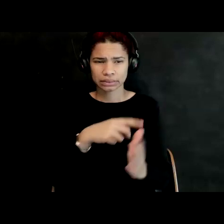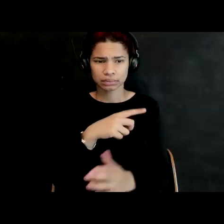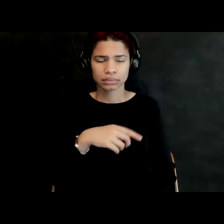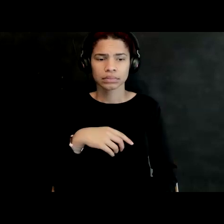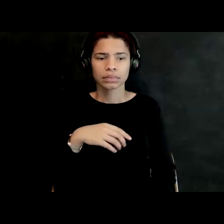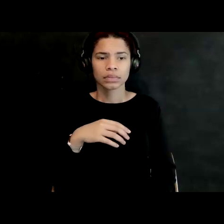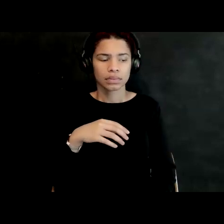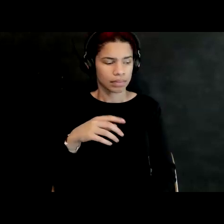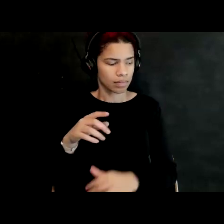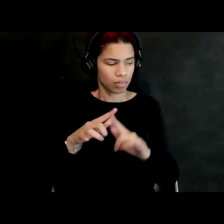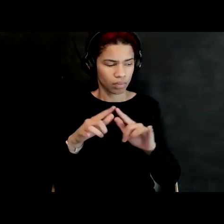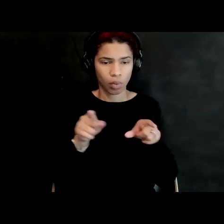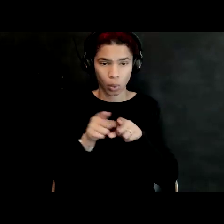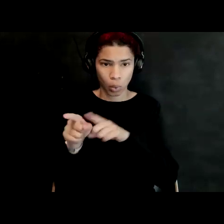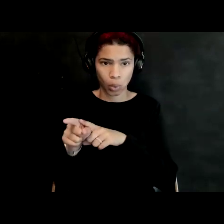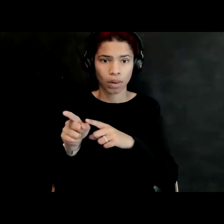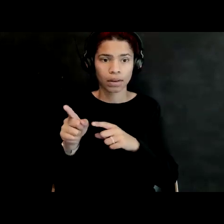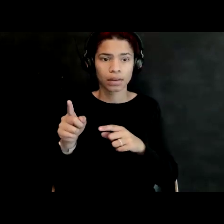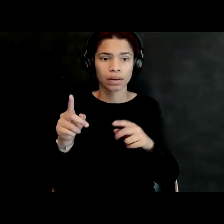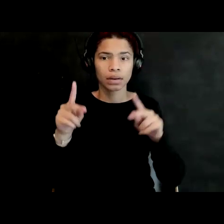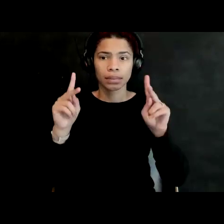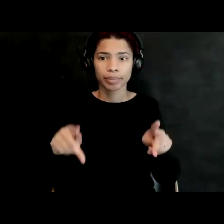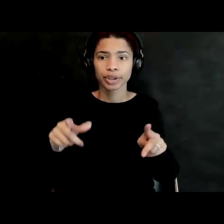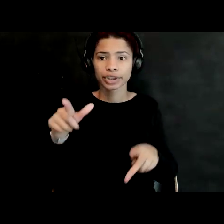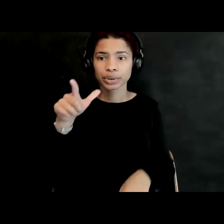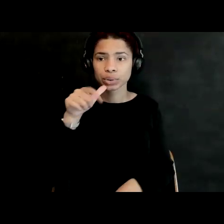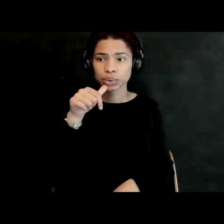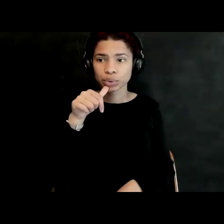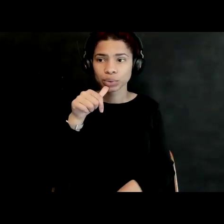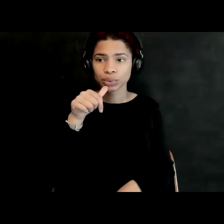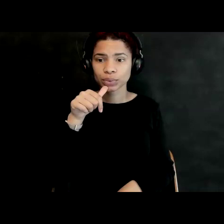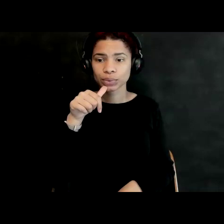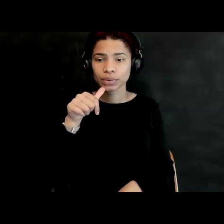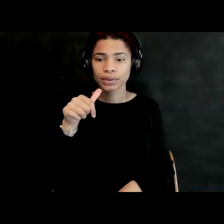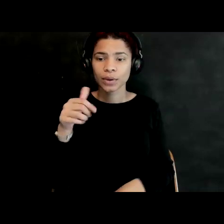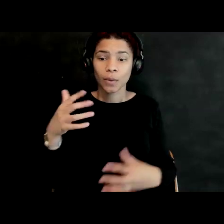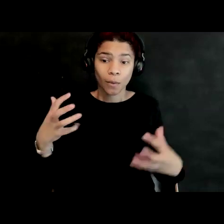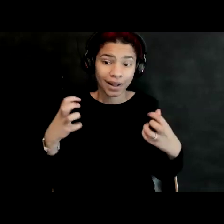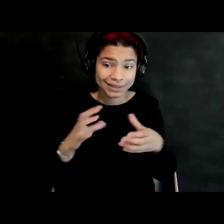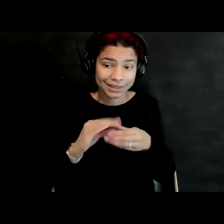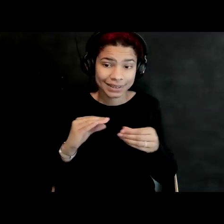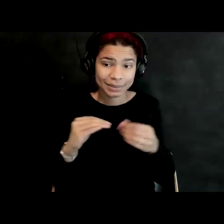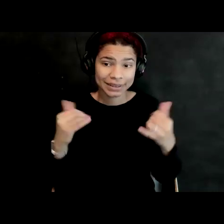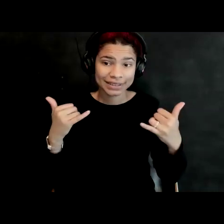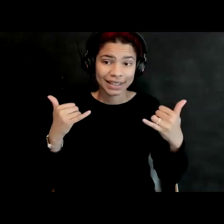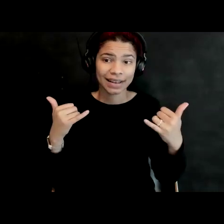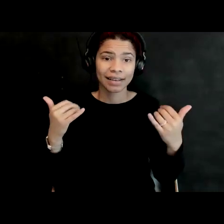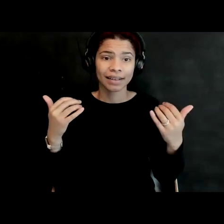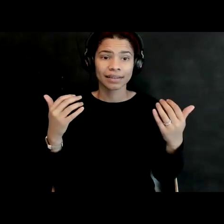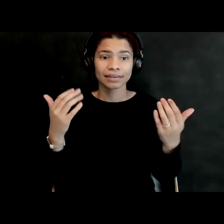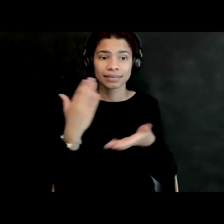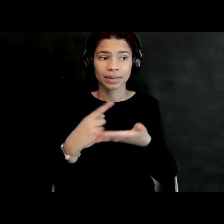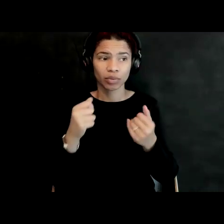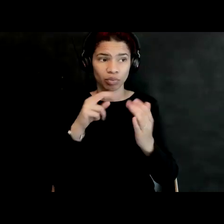I will invite someone who happens to want to speak today to read that for